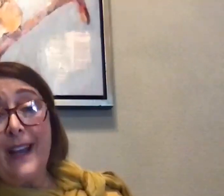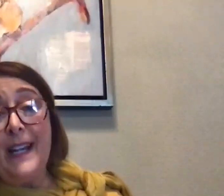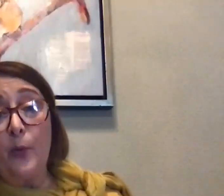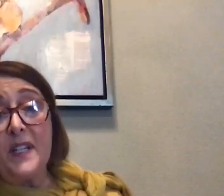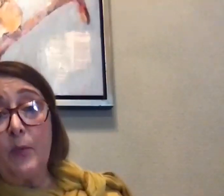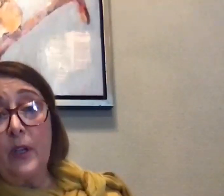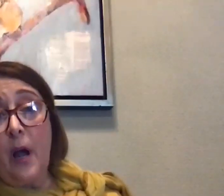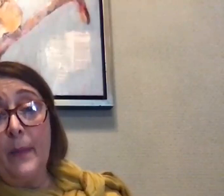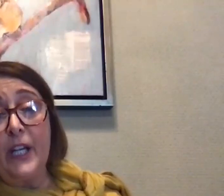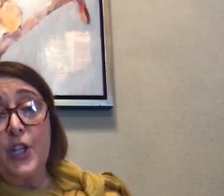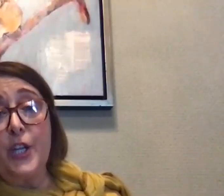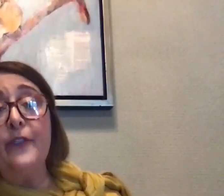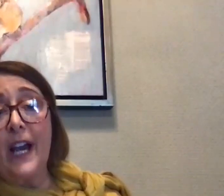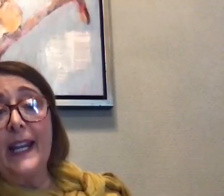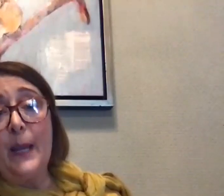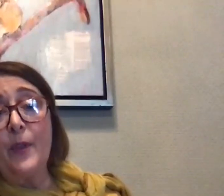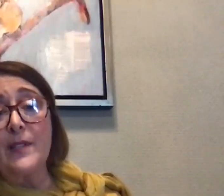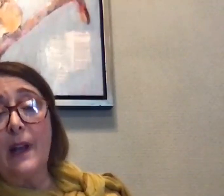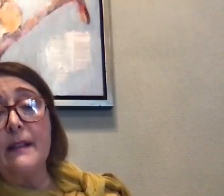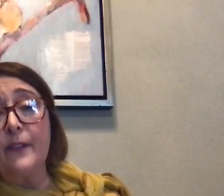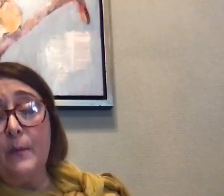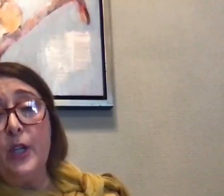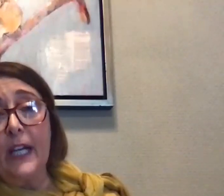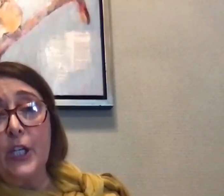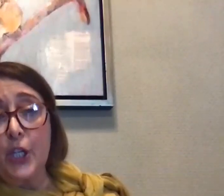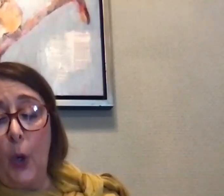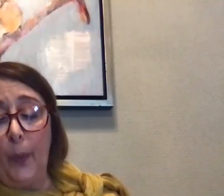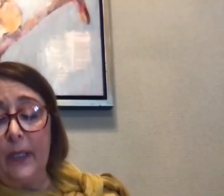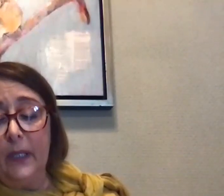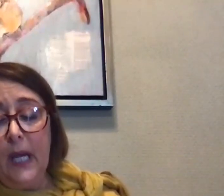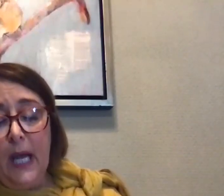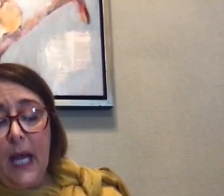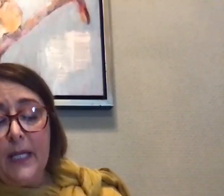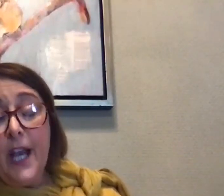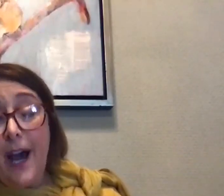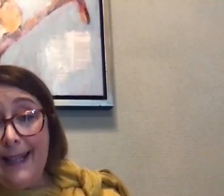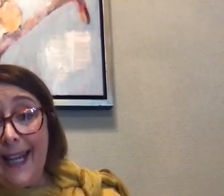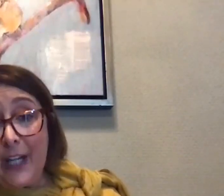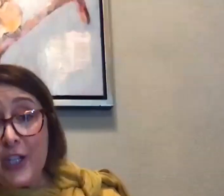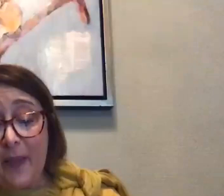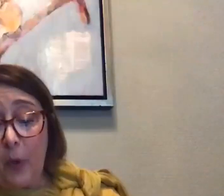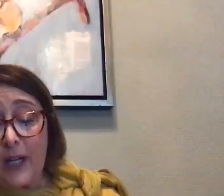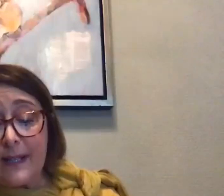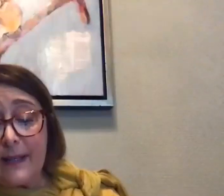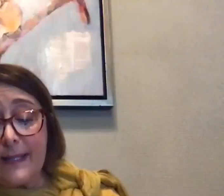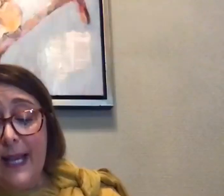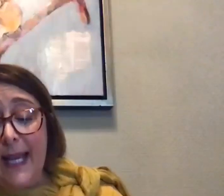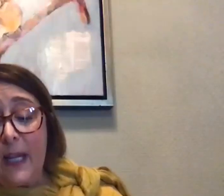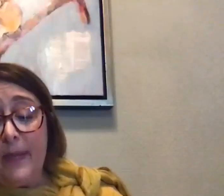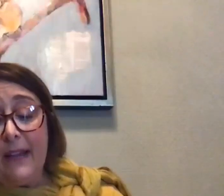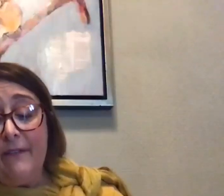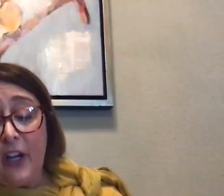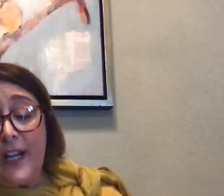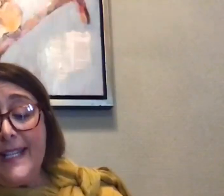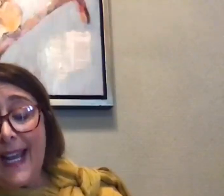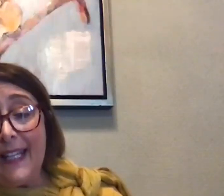to finding a reasonable accommodation. You've got to keep those lines of communication open. Not engaging in the process can